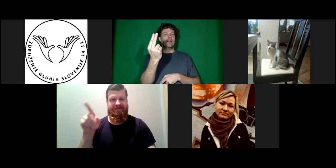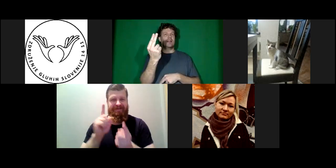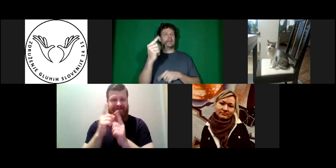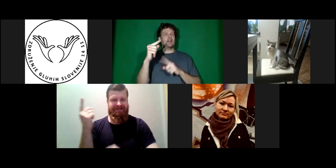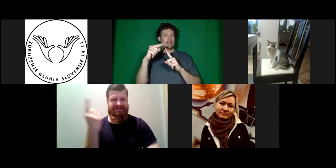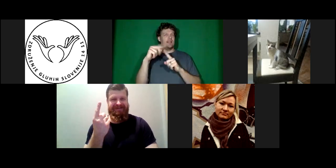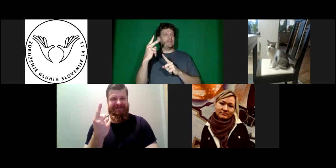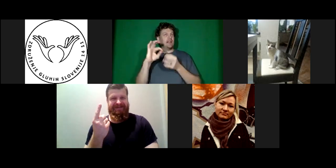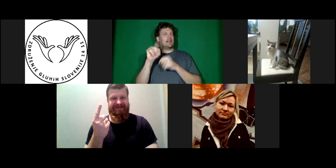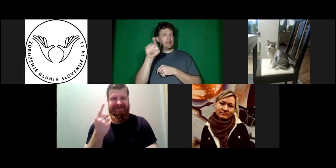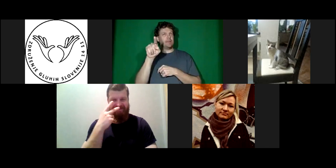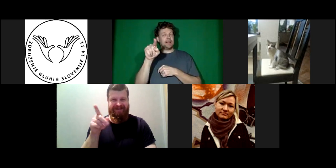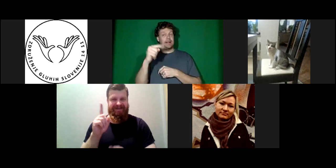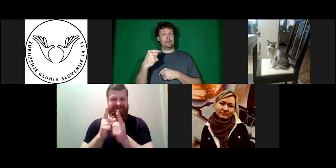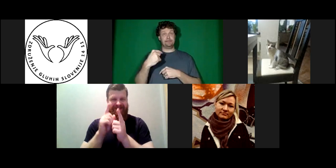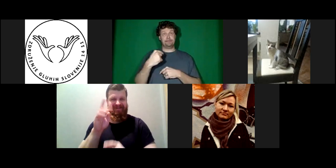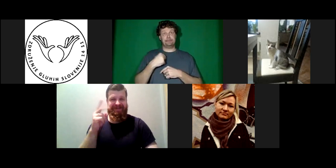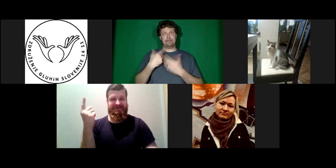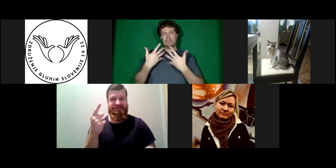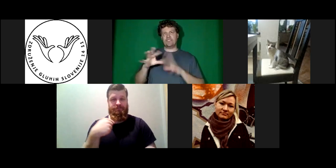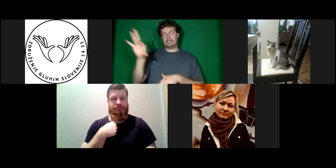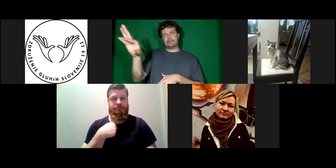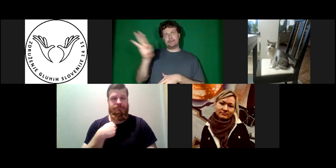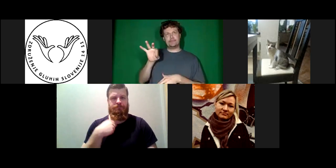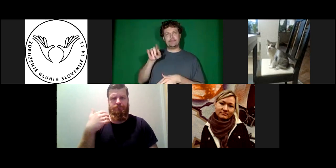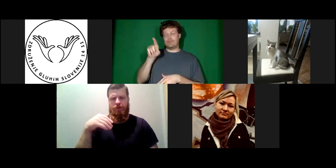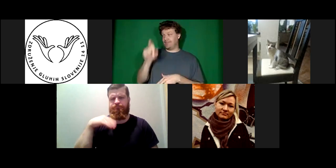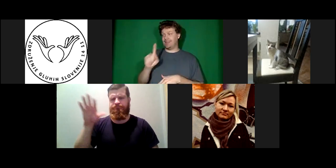as you saw, once it was aired on television,